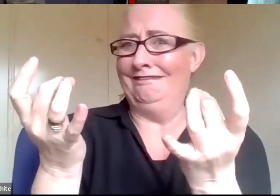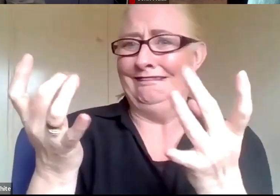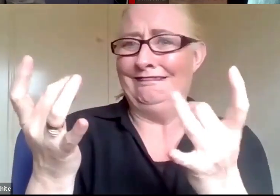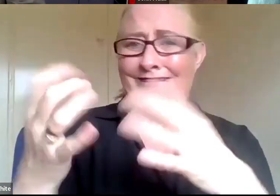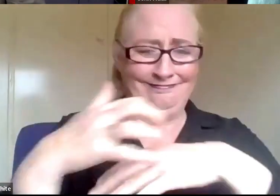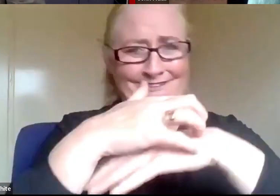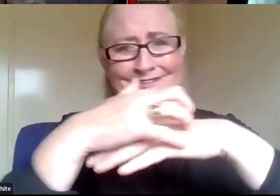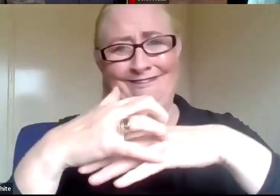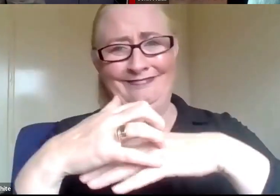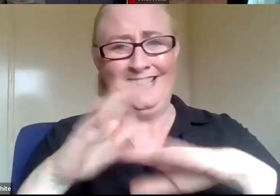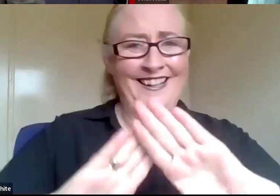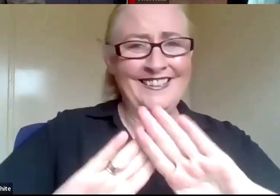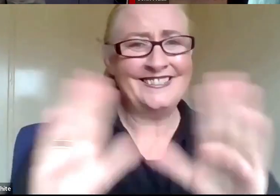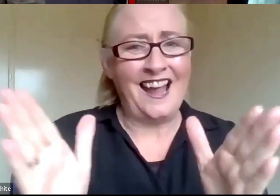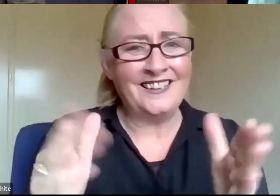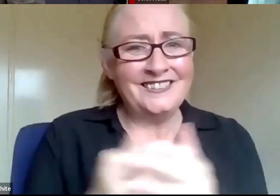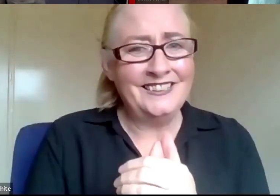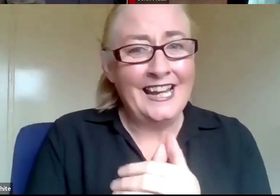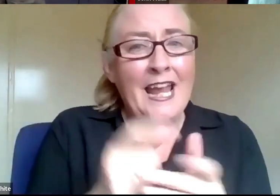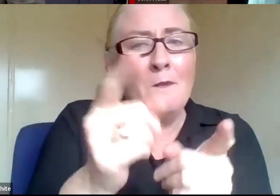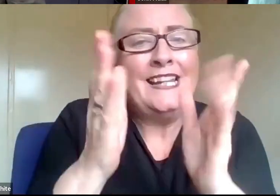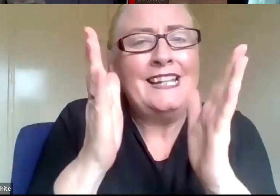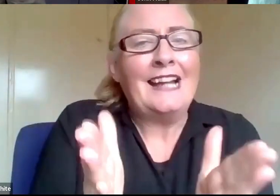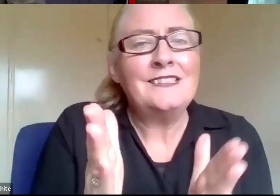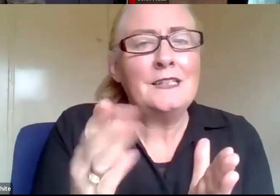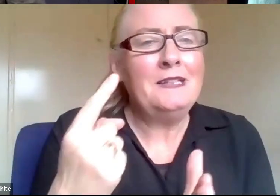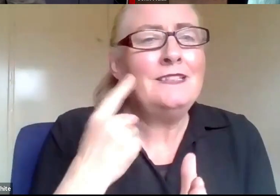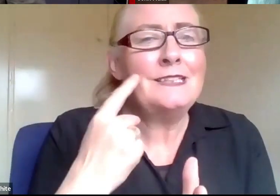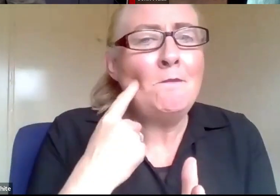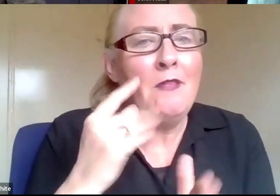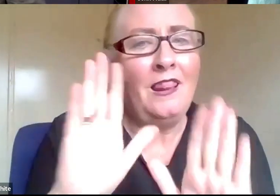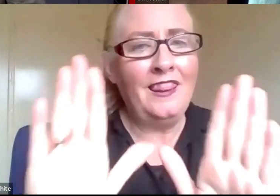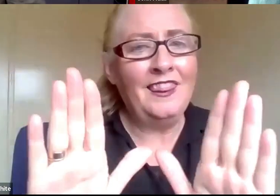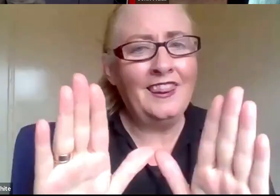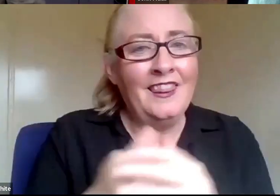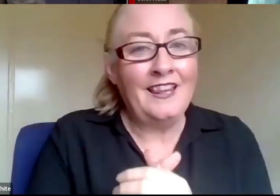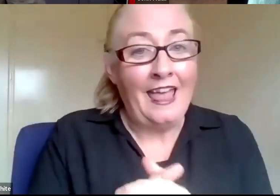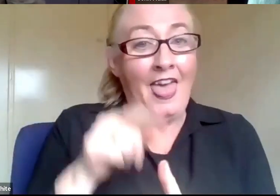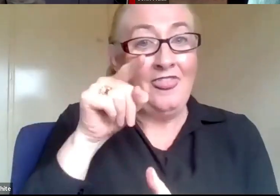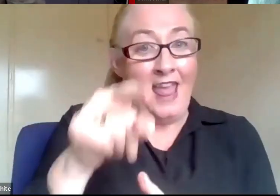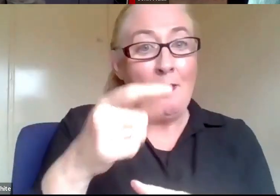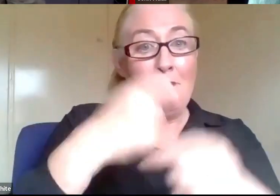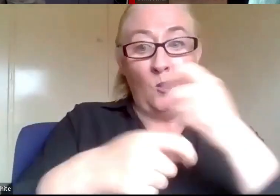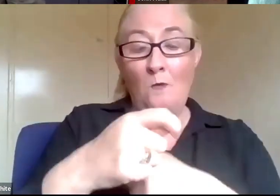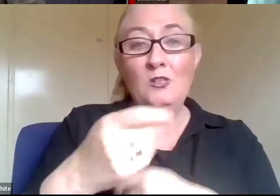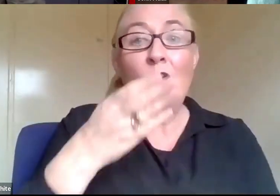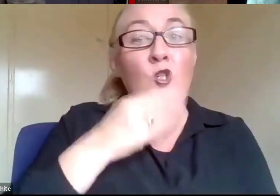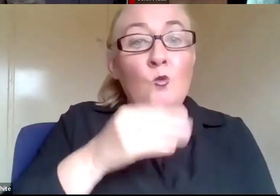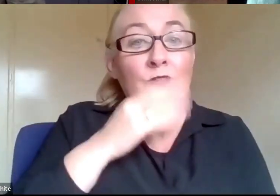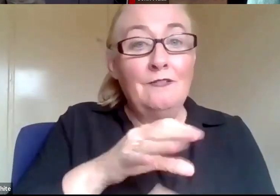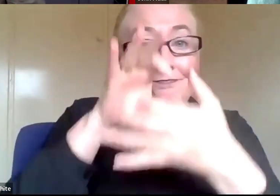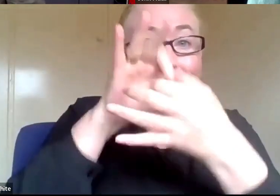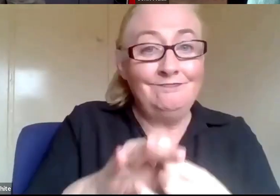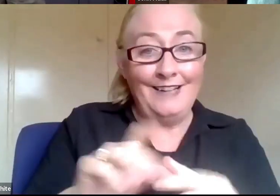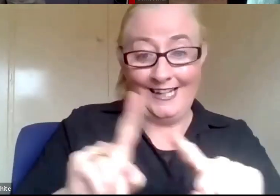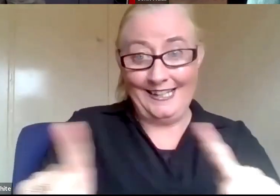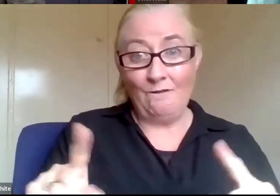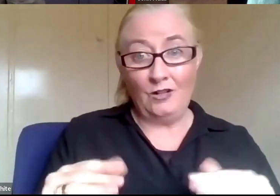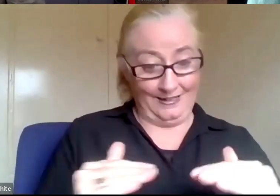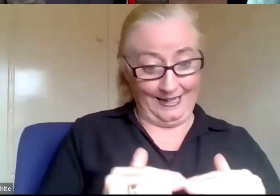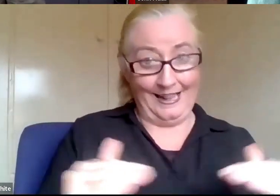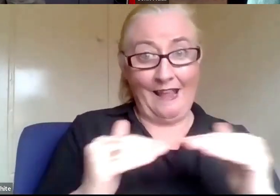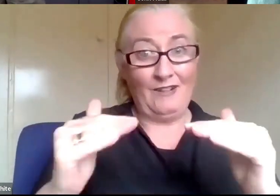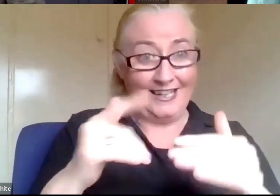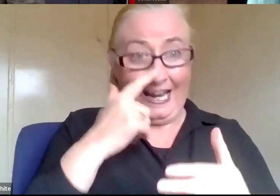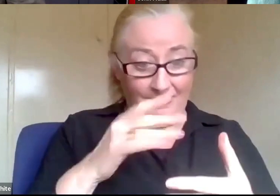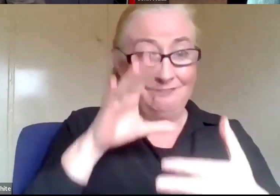and it has applicability at all 3 levels, but the functions change and to some extent